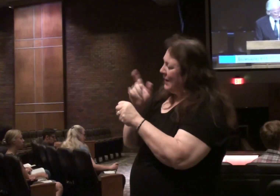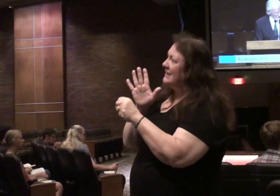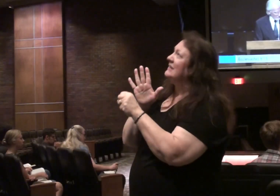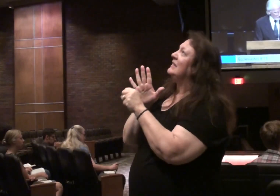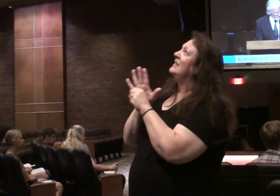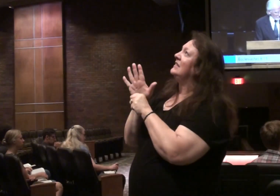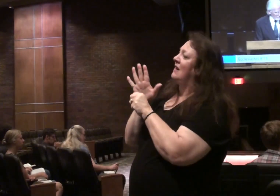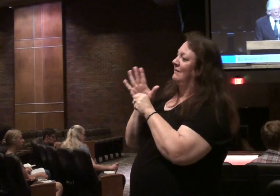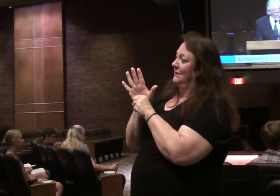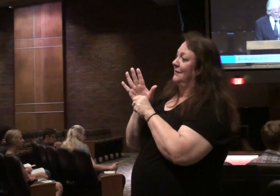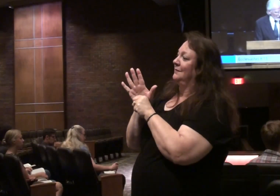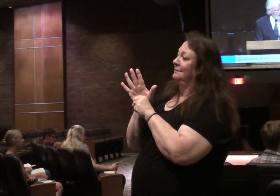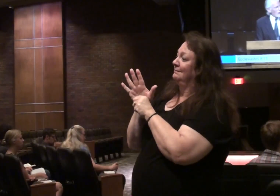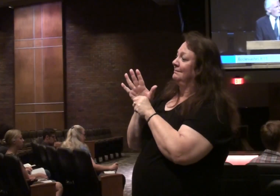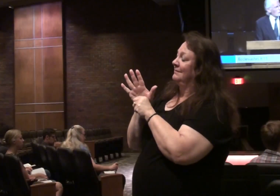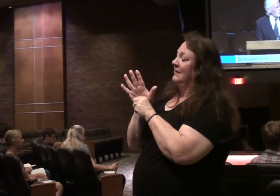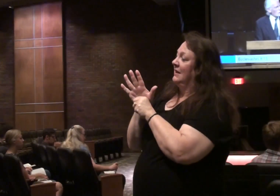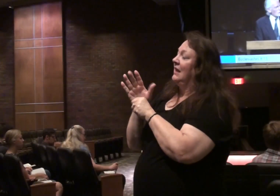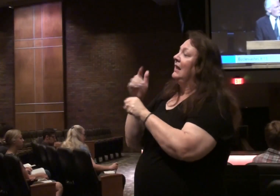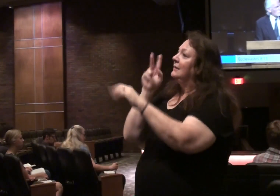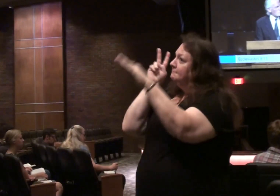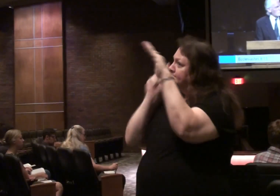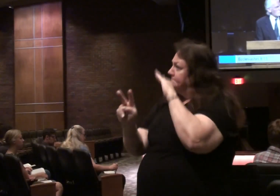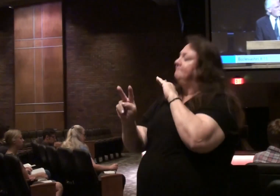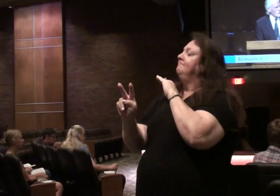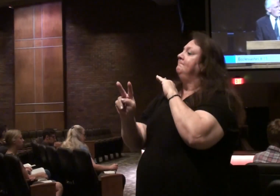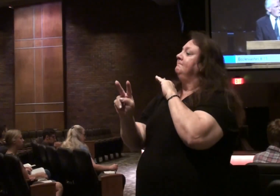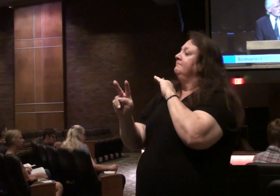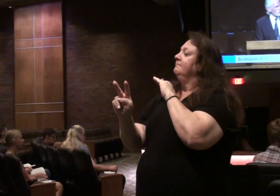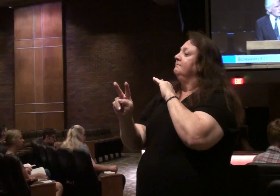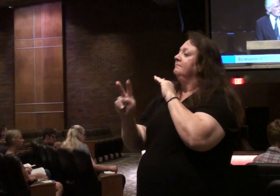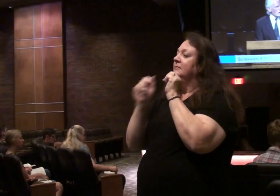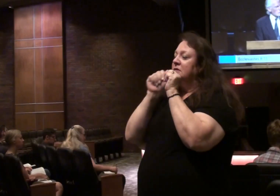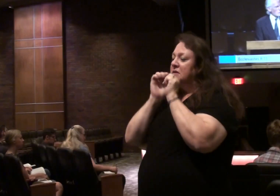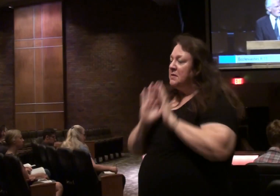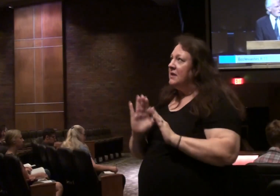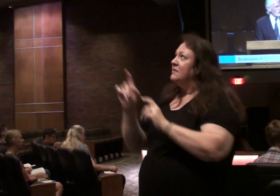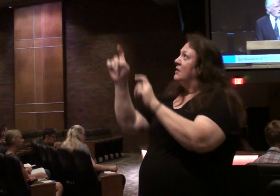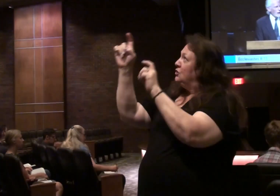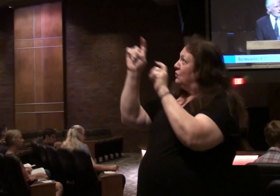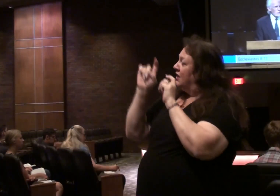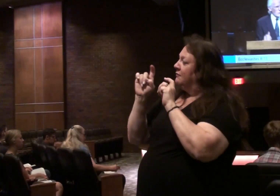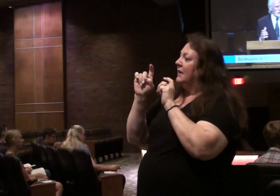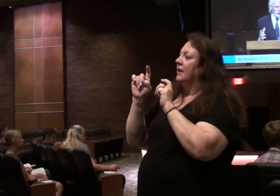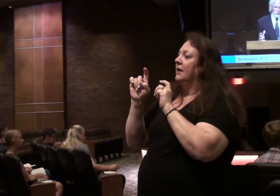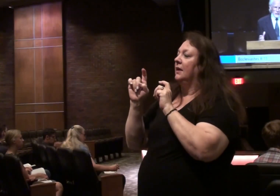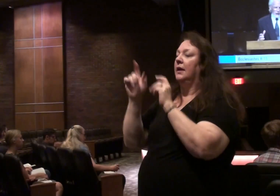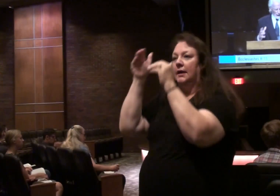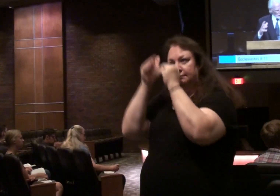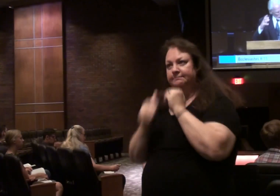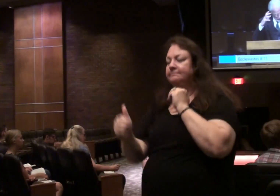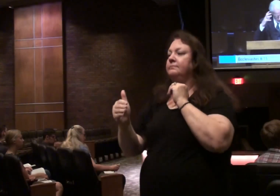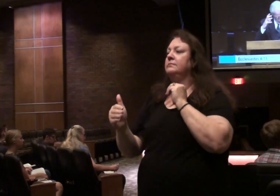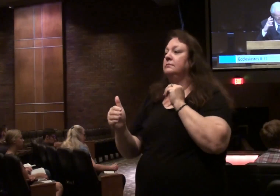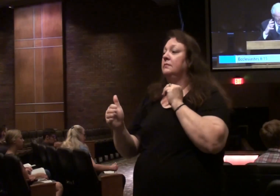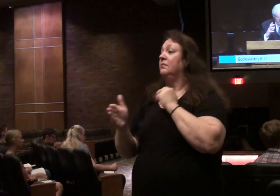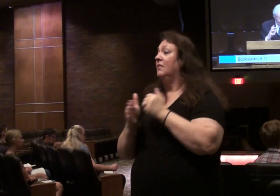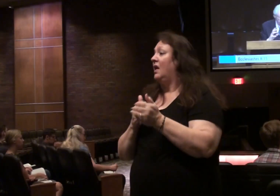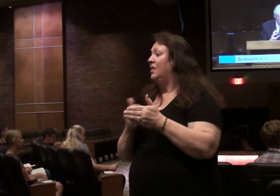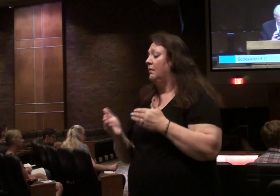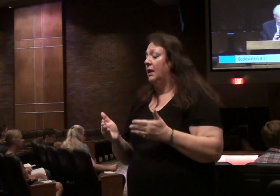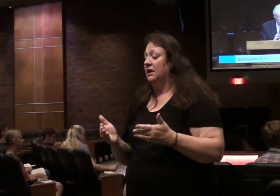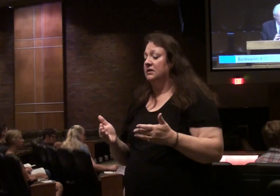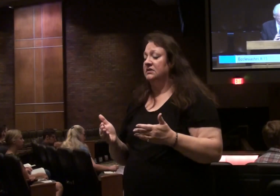sufficient, and I look forward to the blessings he's promised me. And that's where we go with. Otherwise,